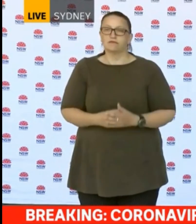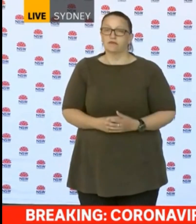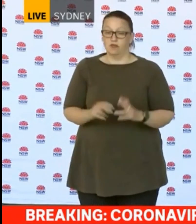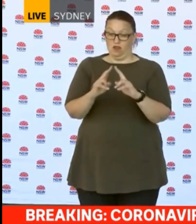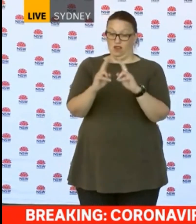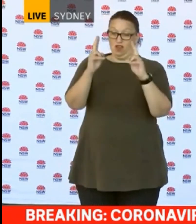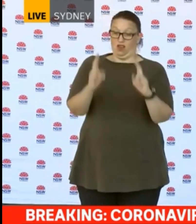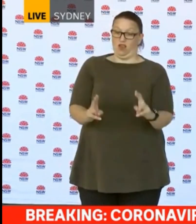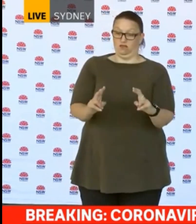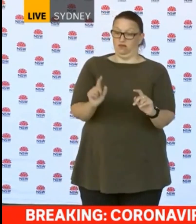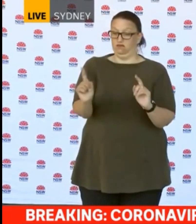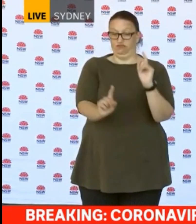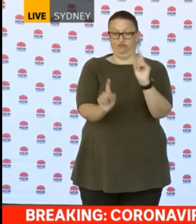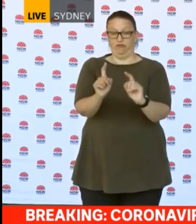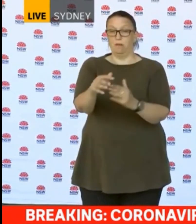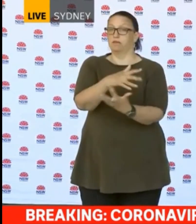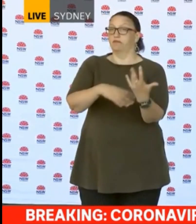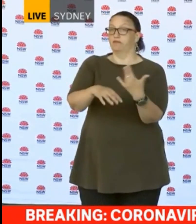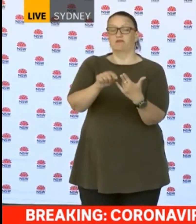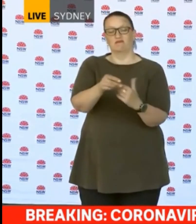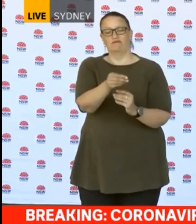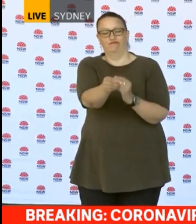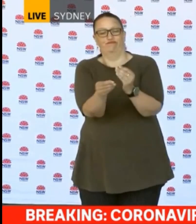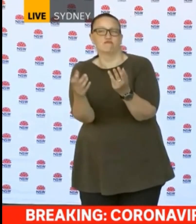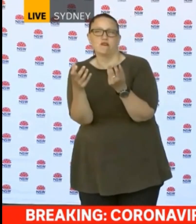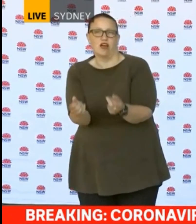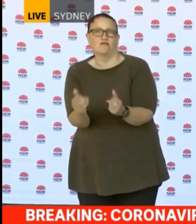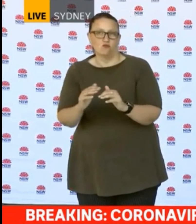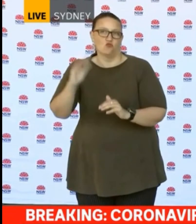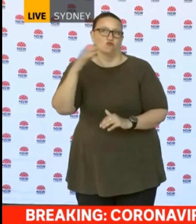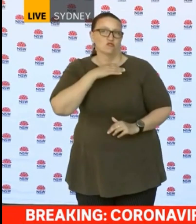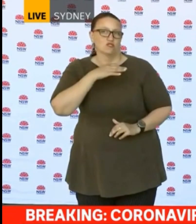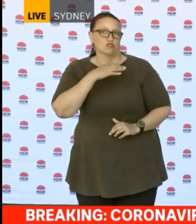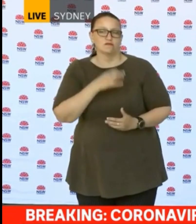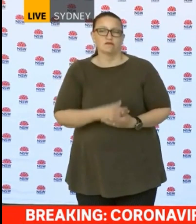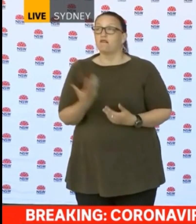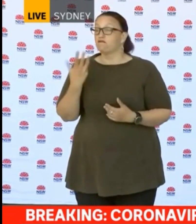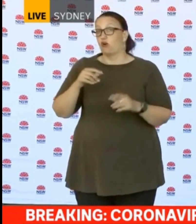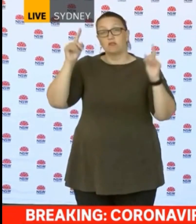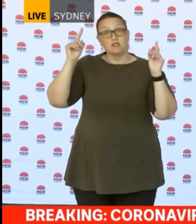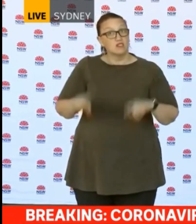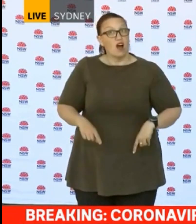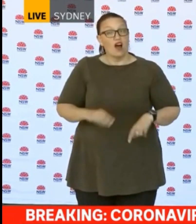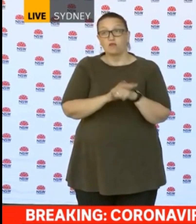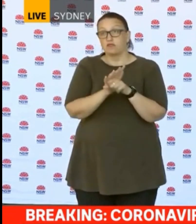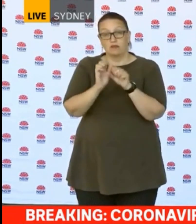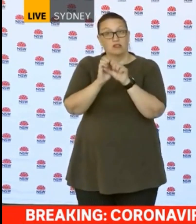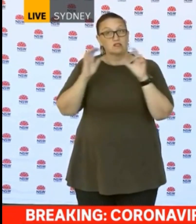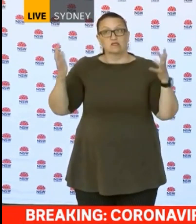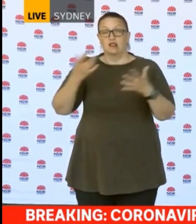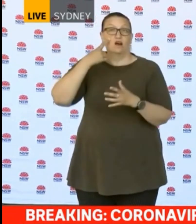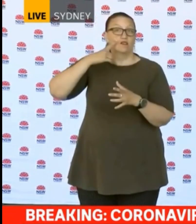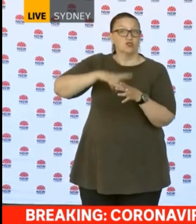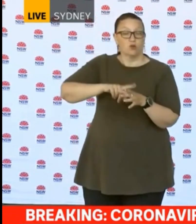is that throughout the pandemic we've sort of identified what are those high-risk venues, and that's why I think it's important that the